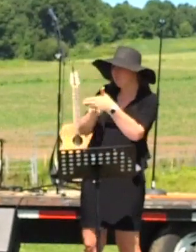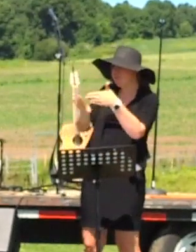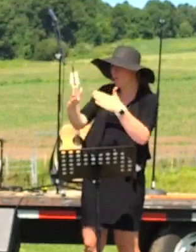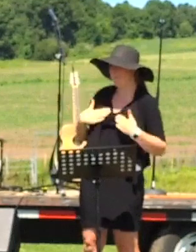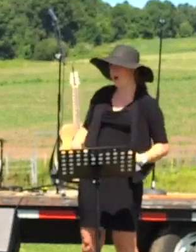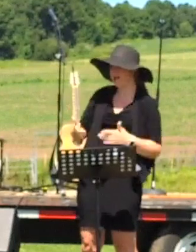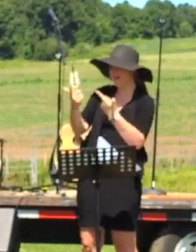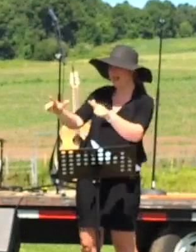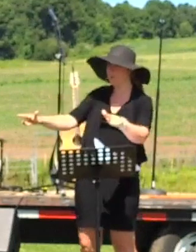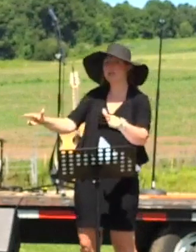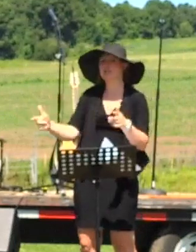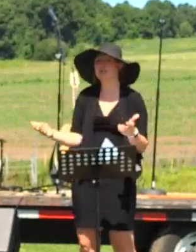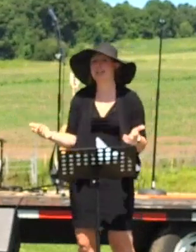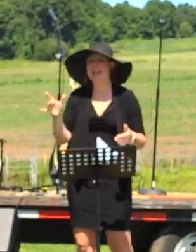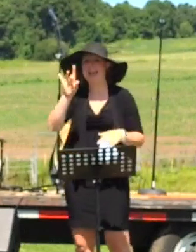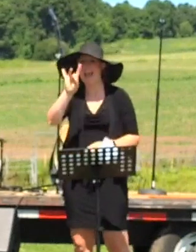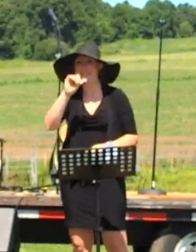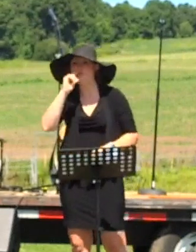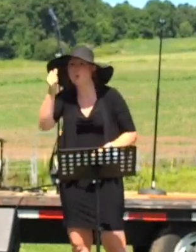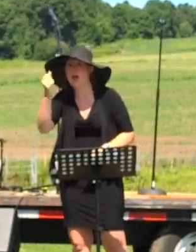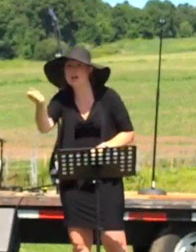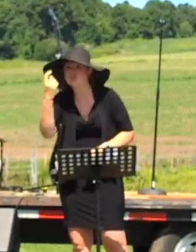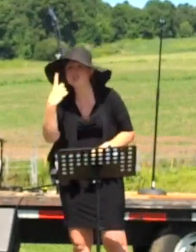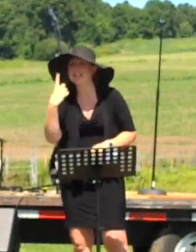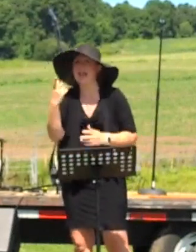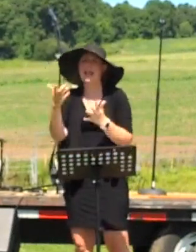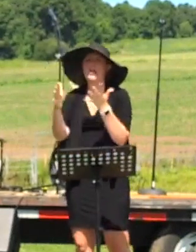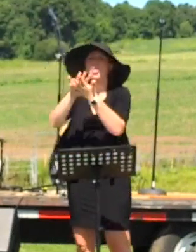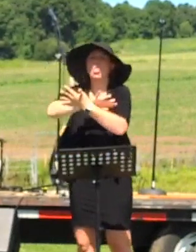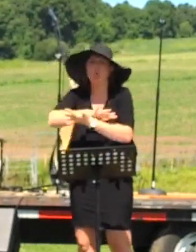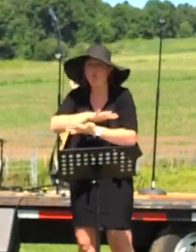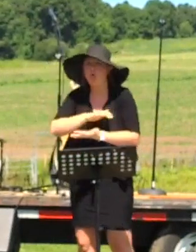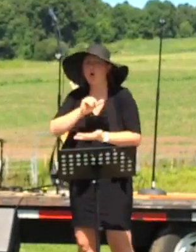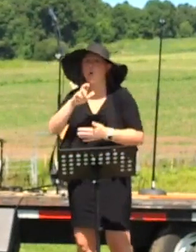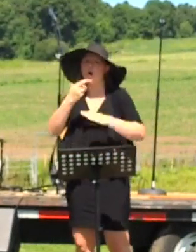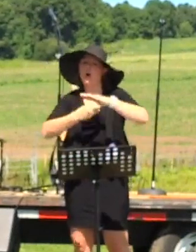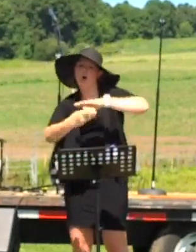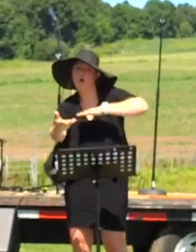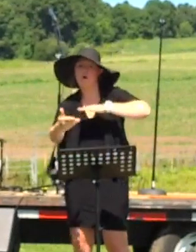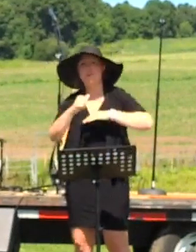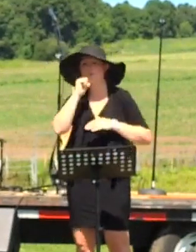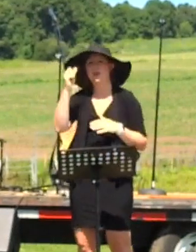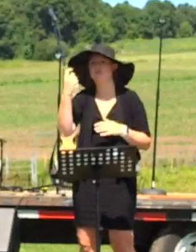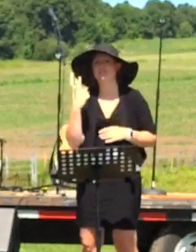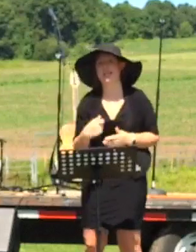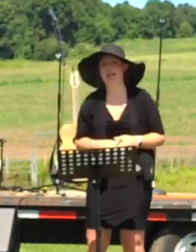going to tell you right now, eights do not understand nuance or subtlety. So